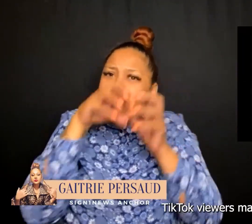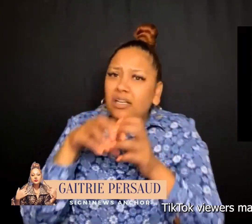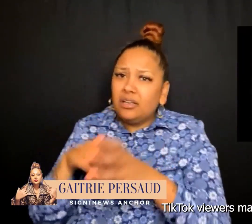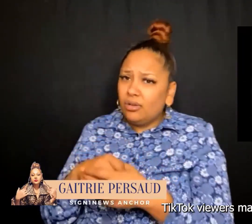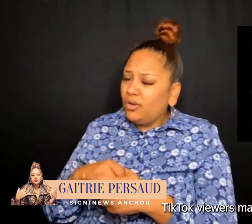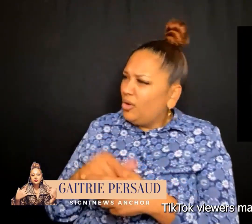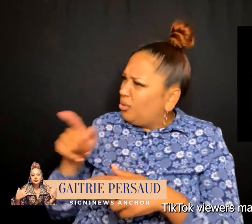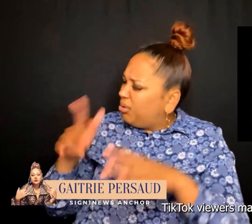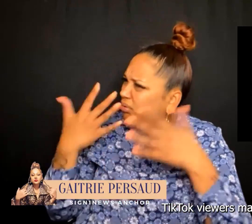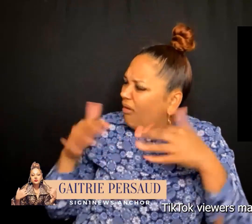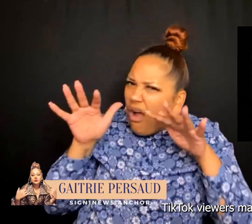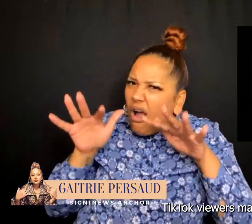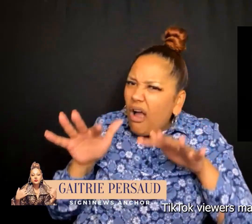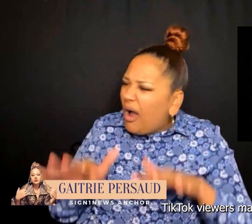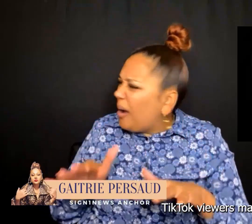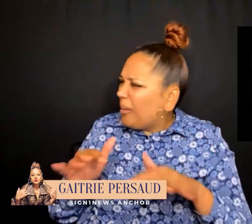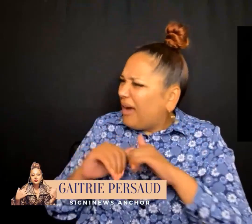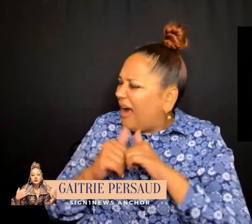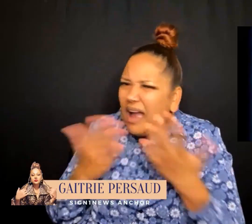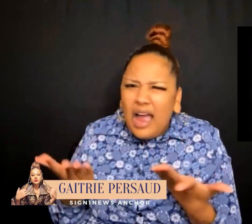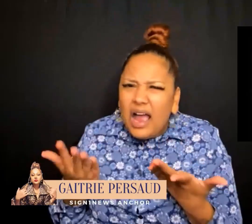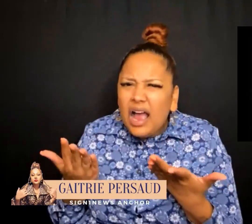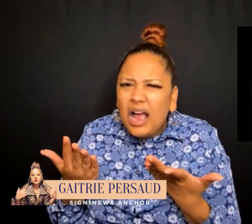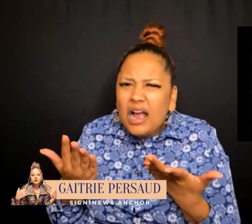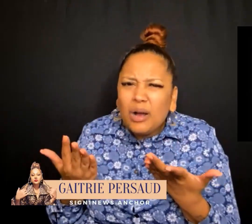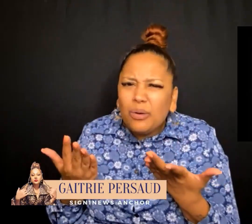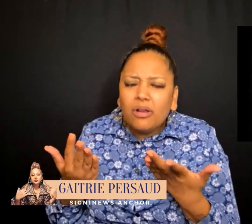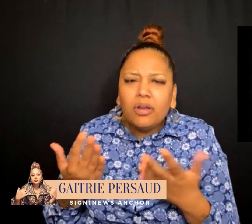calm? TikTok viewers marveled.